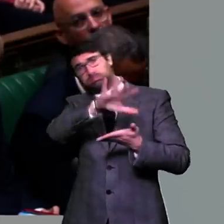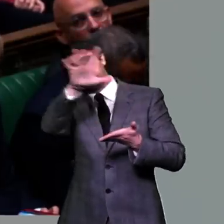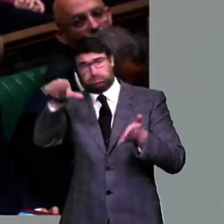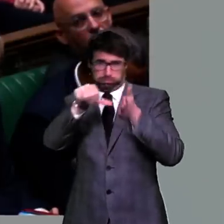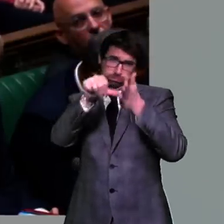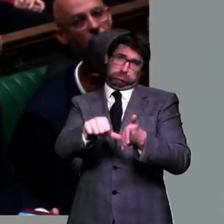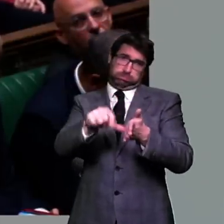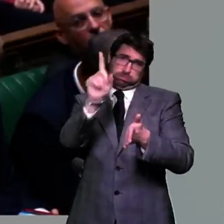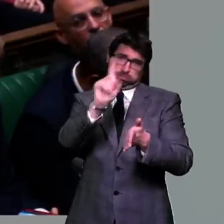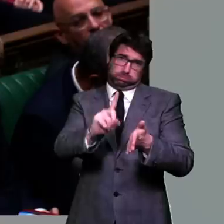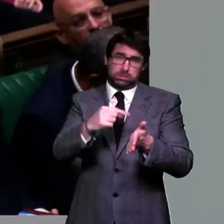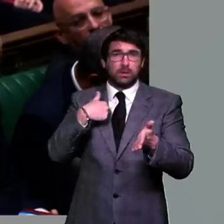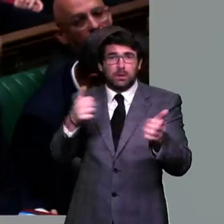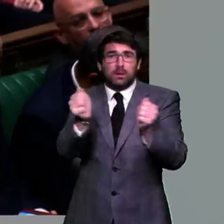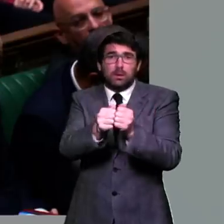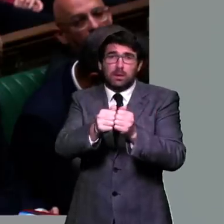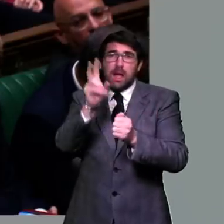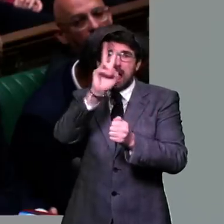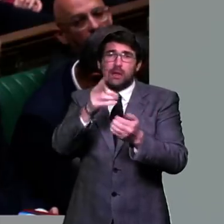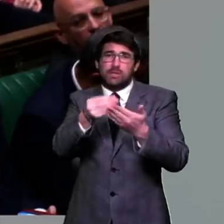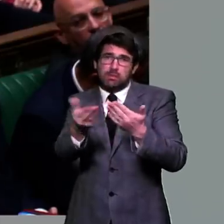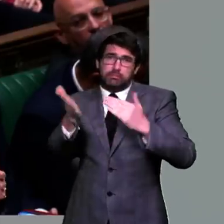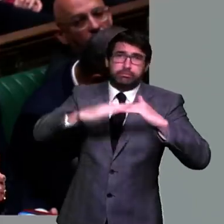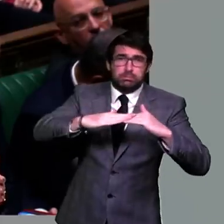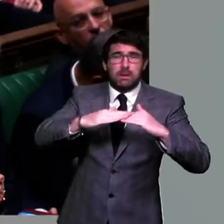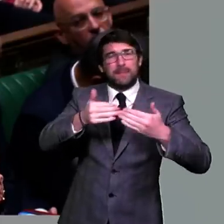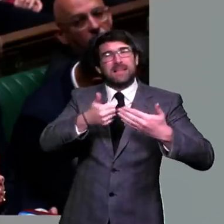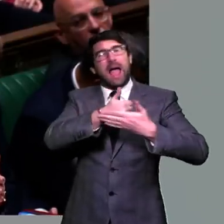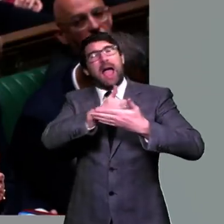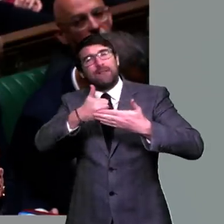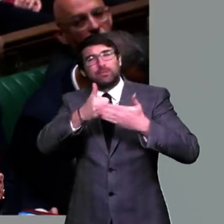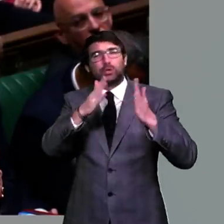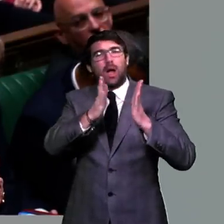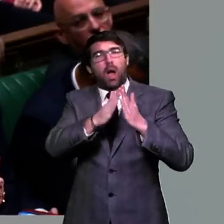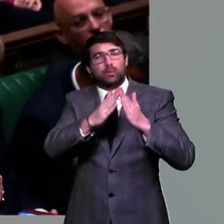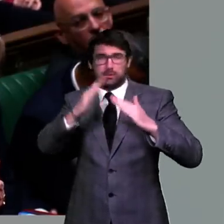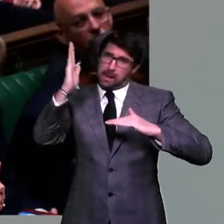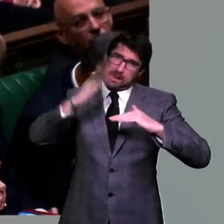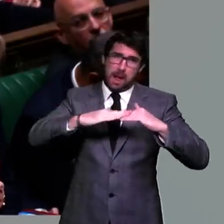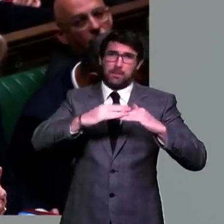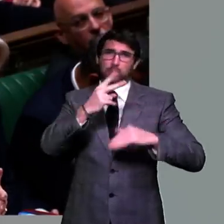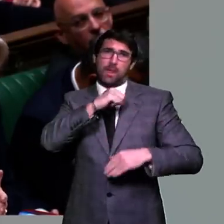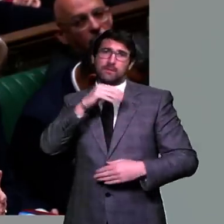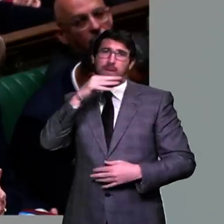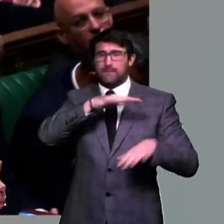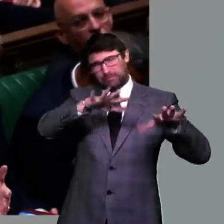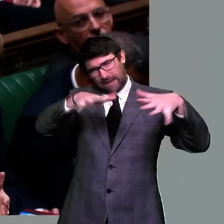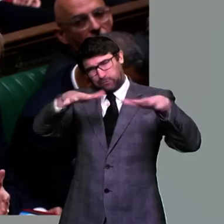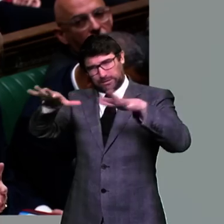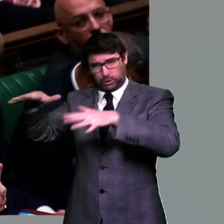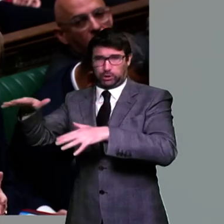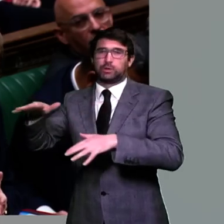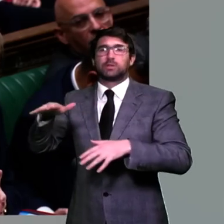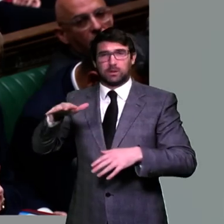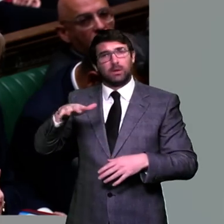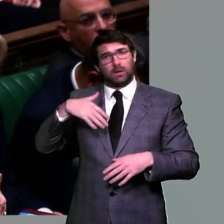the typical household isn't paying more than £2,500. It's why we've supplied an extra £1,200 of support to